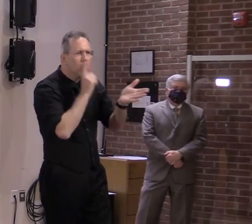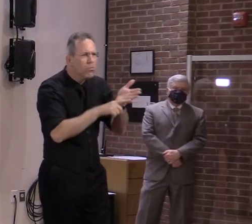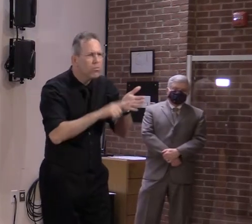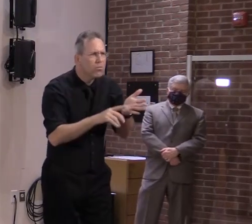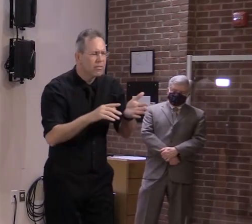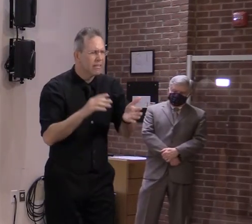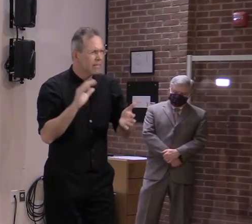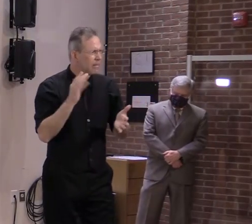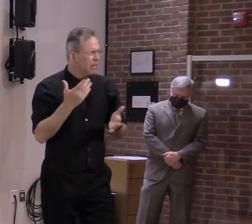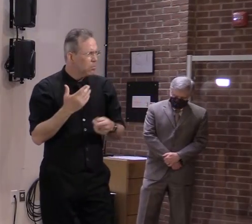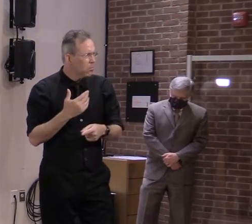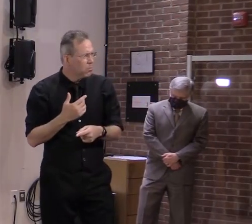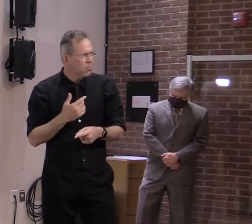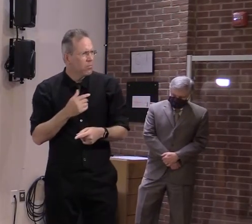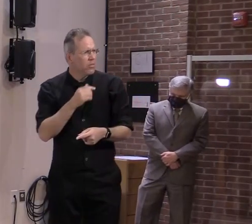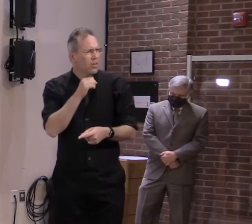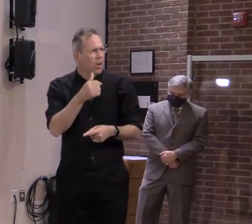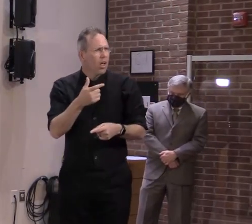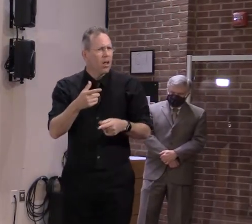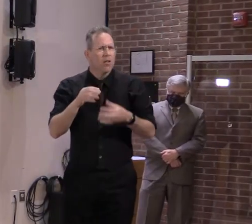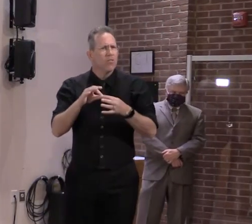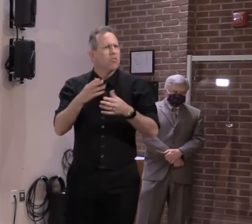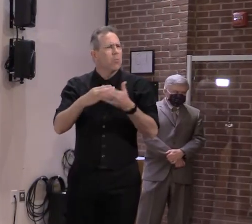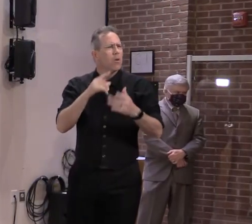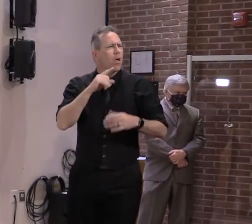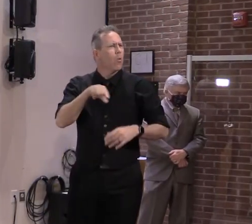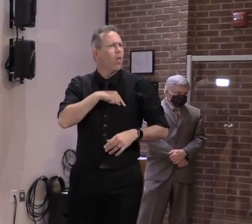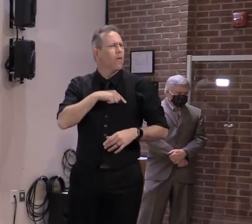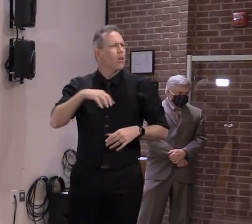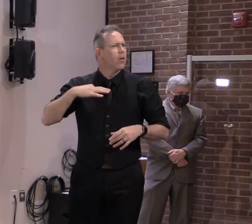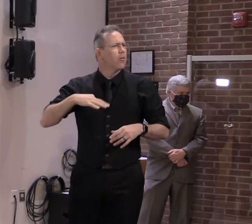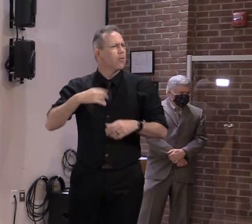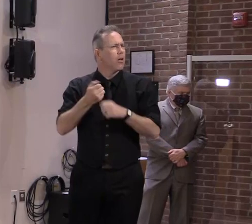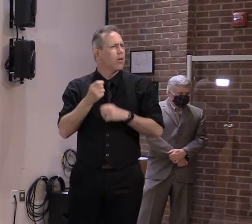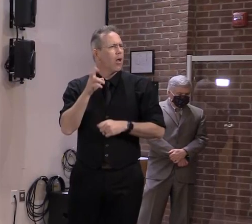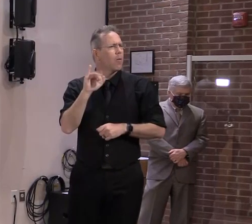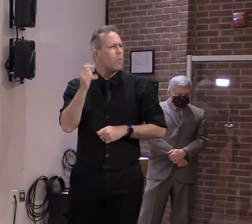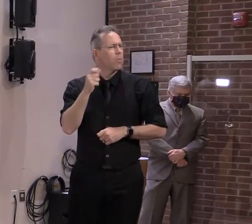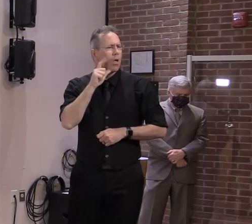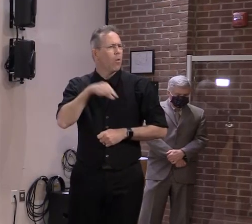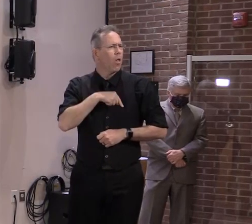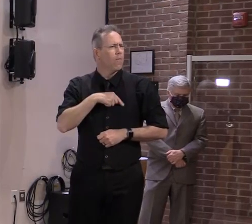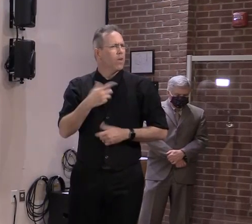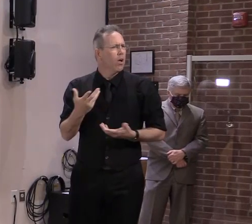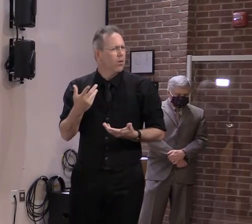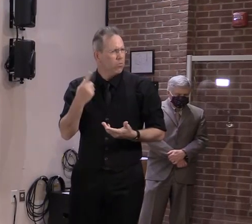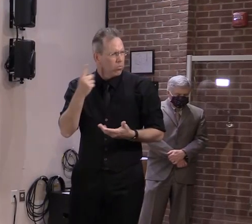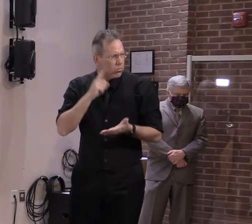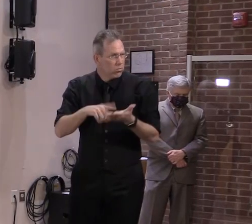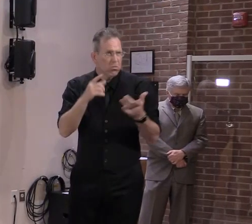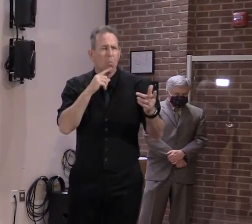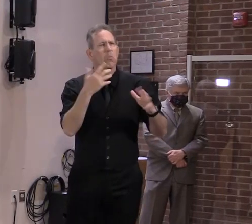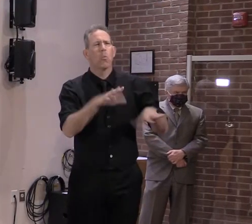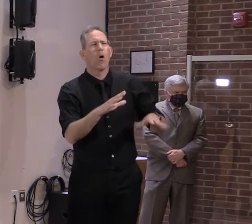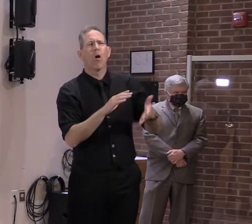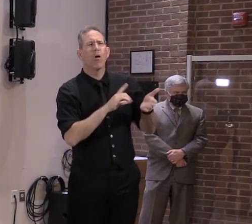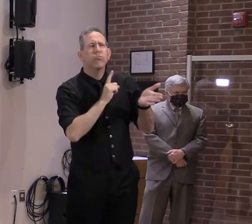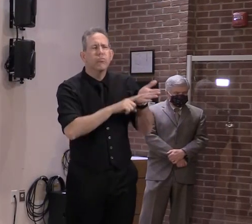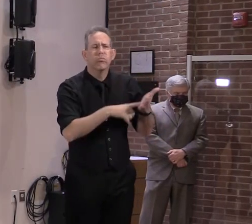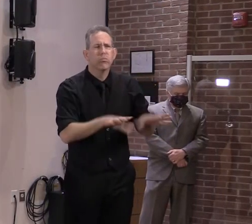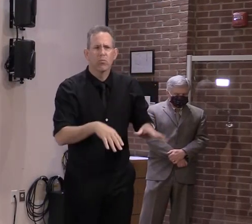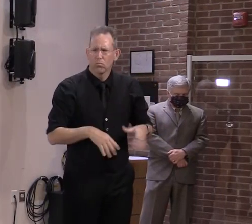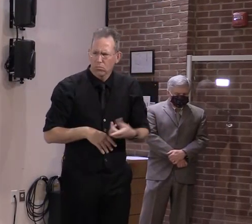So to your question and for clarification, there were a number of eligibility criteria that